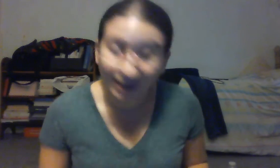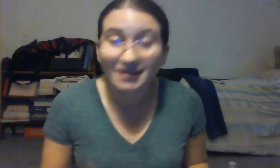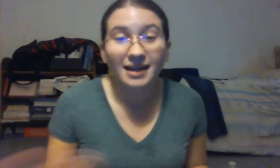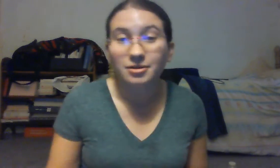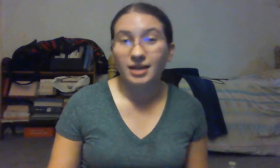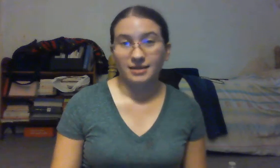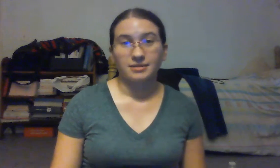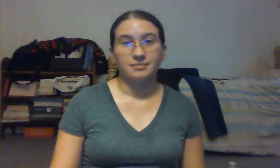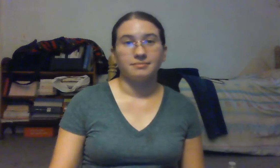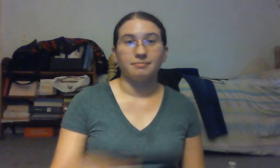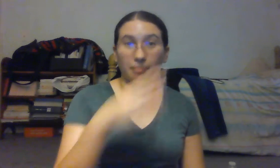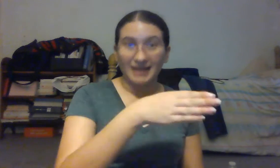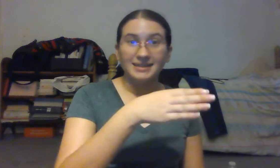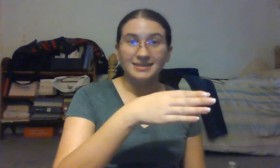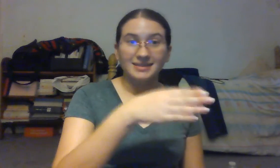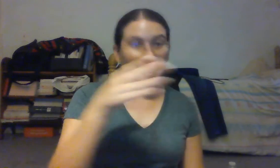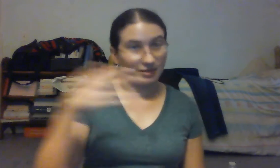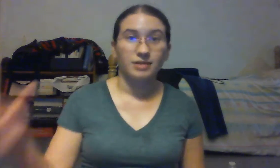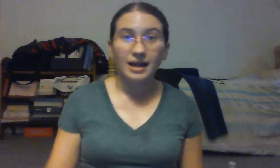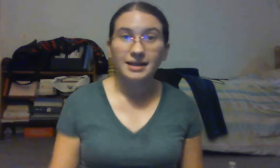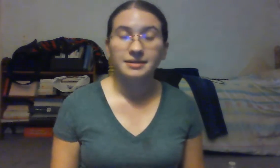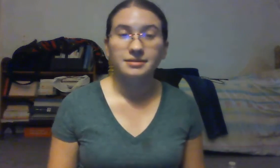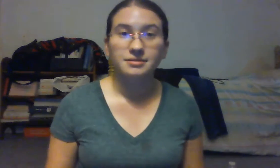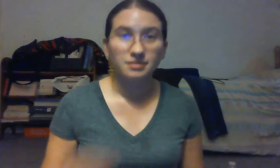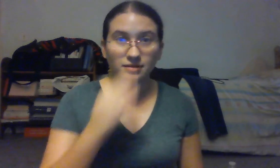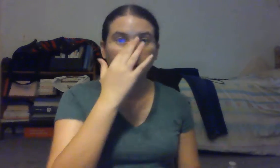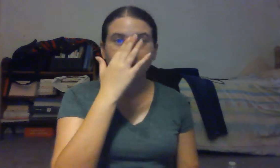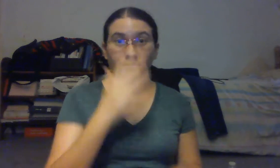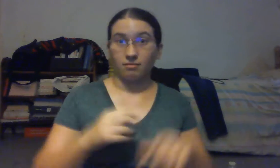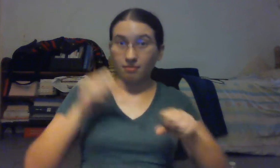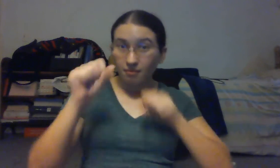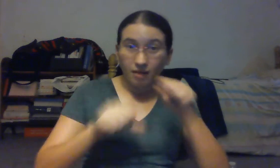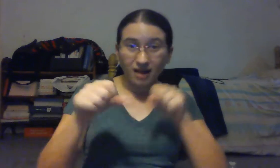Bike I don't like. Bike I don't like.